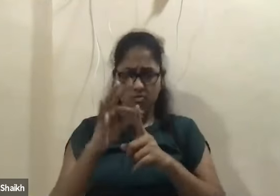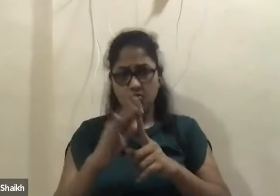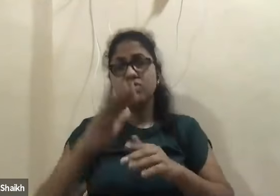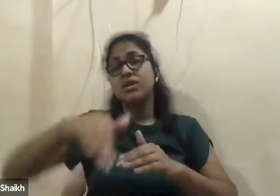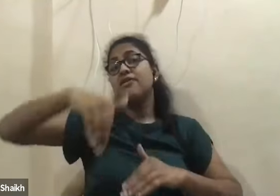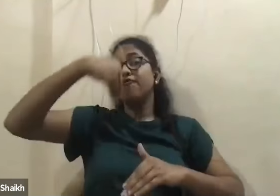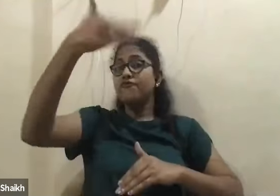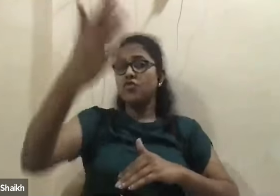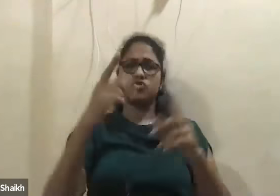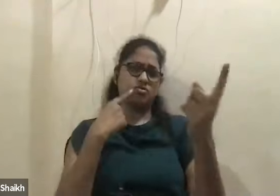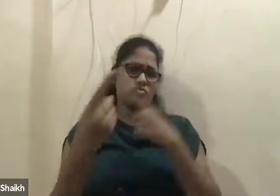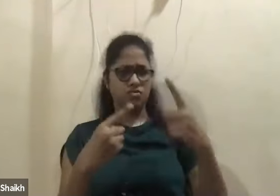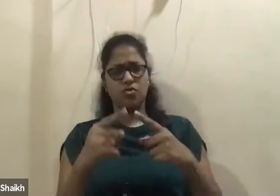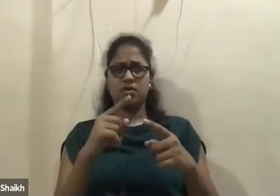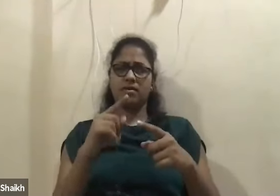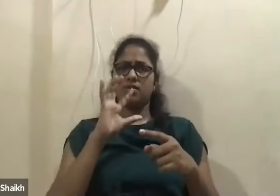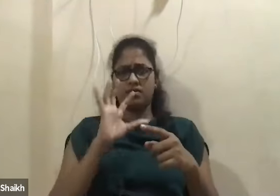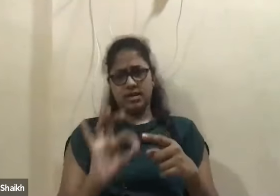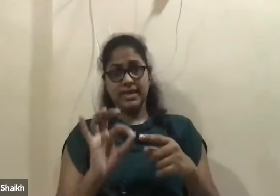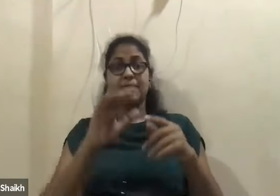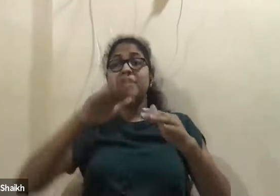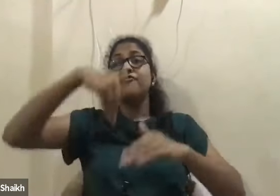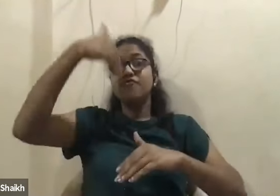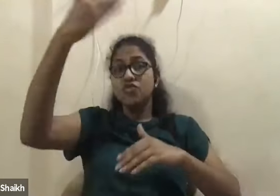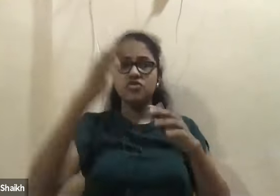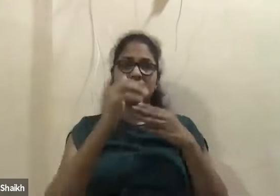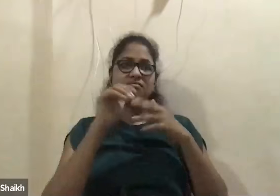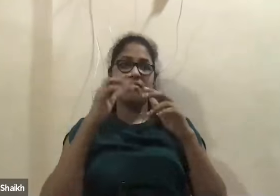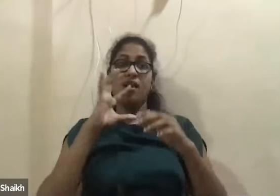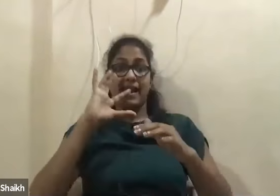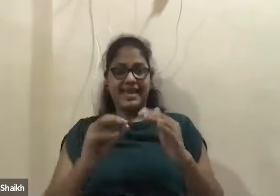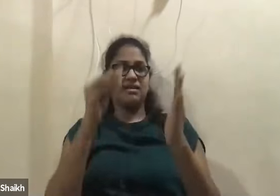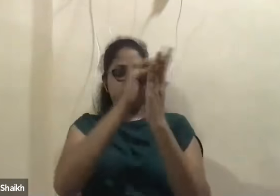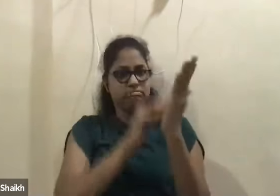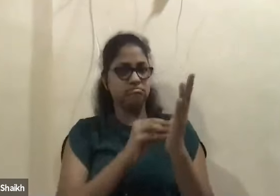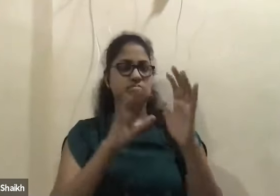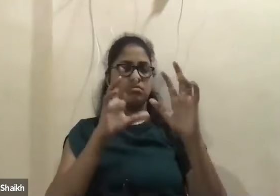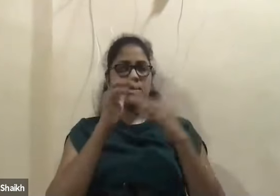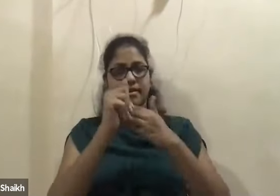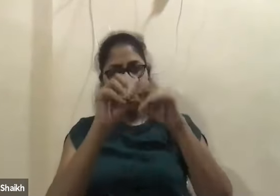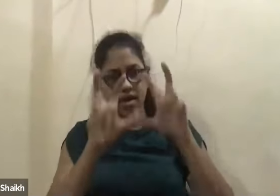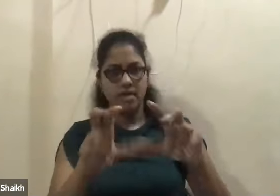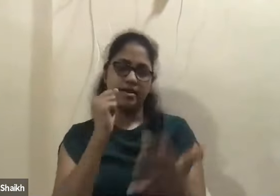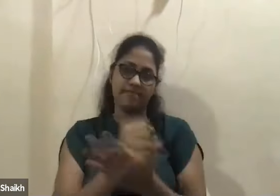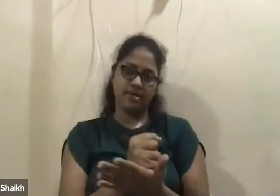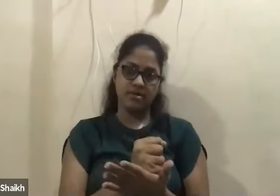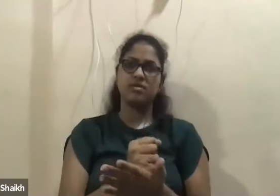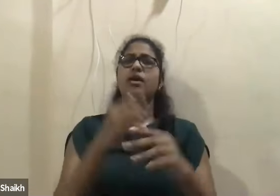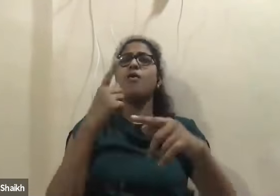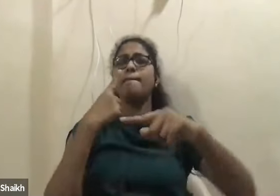about, that the legal guardian has to be there, right? For the future, as well as say for financial transactions, etc. Yeah, he's capable of deciding,